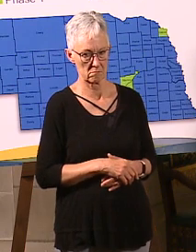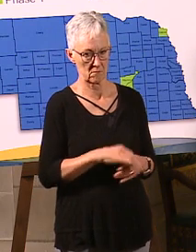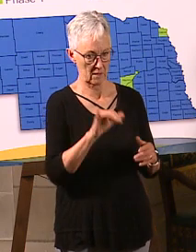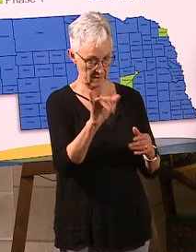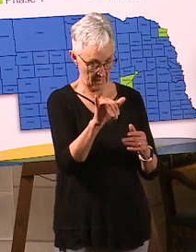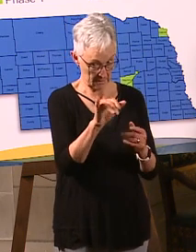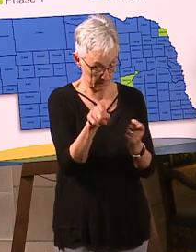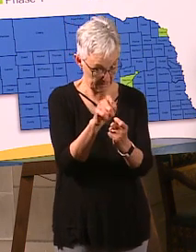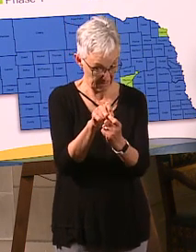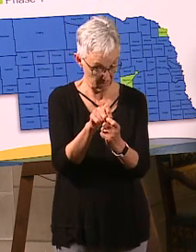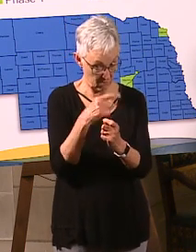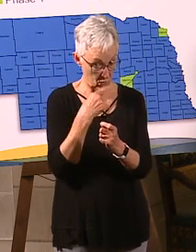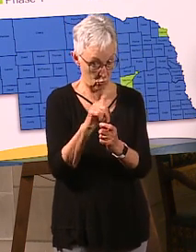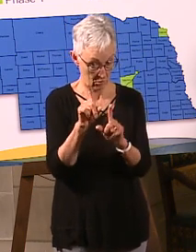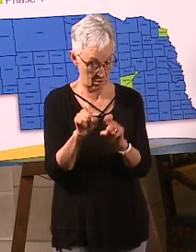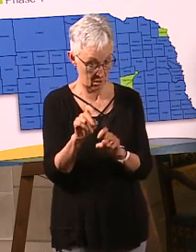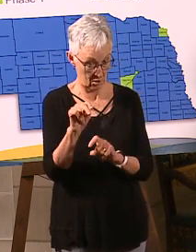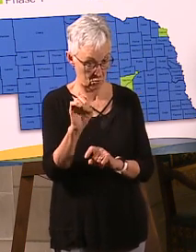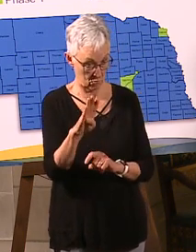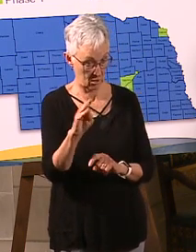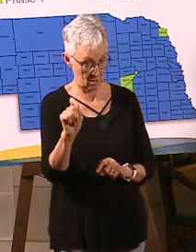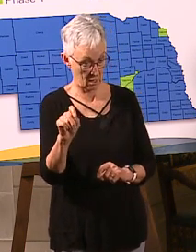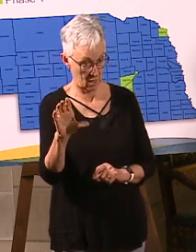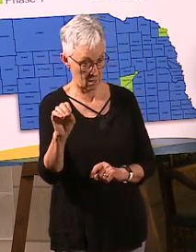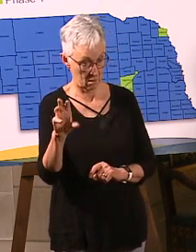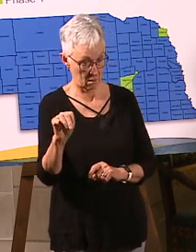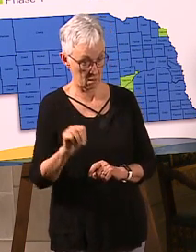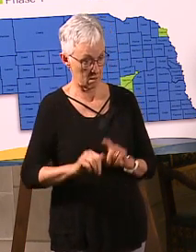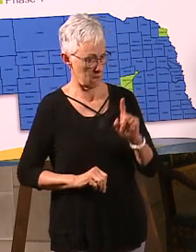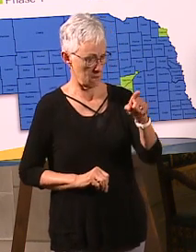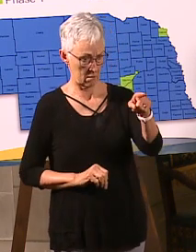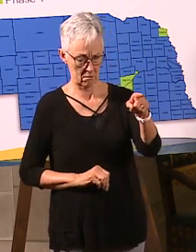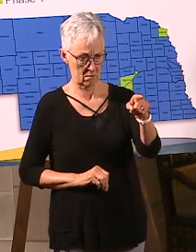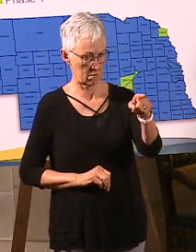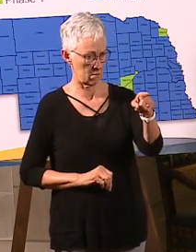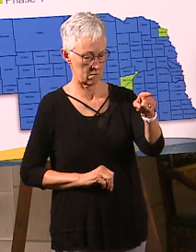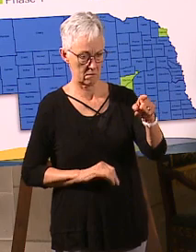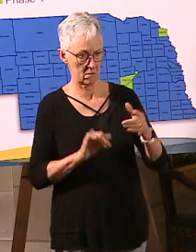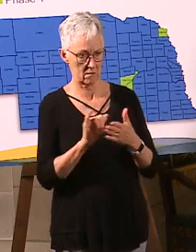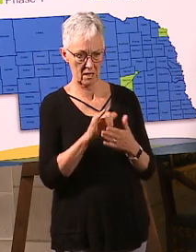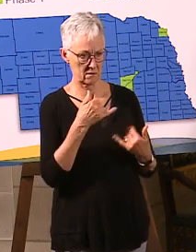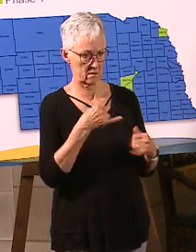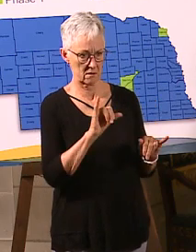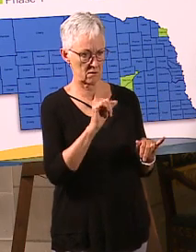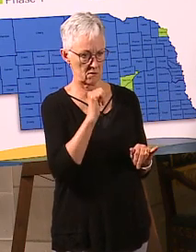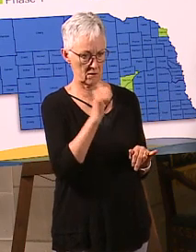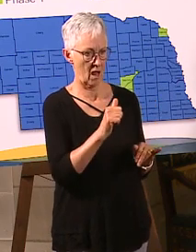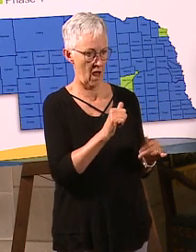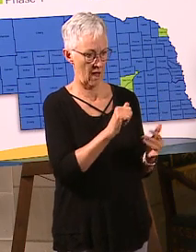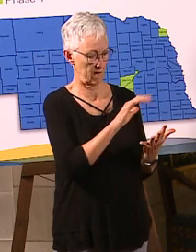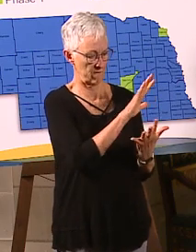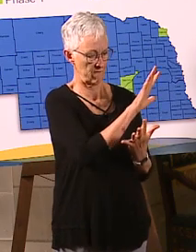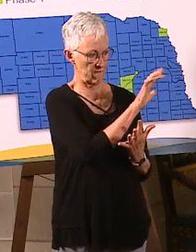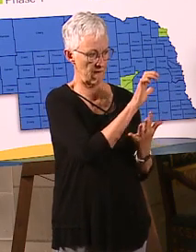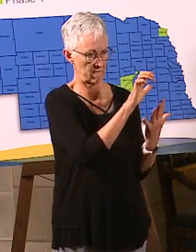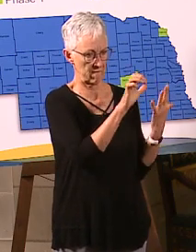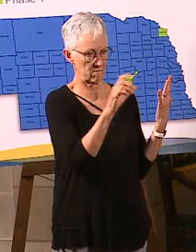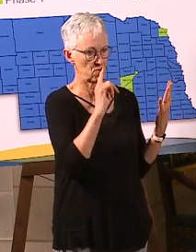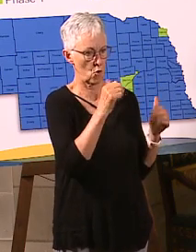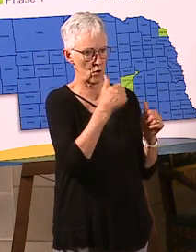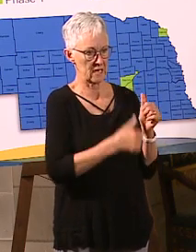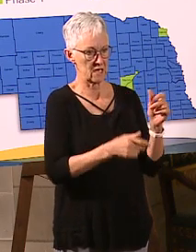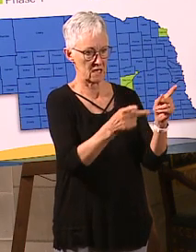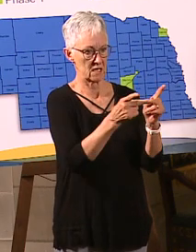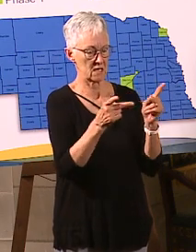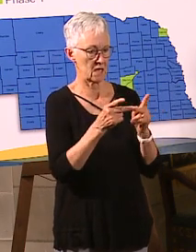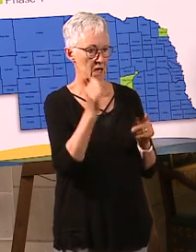And that's specifically tested. That's specifically testnebraska.com, yeah. But that still isn't meeting, the average of 500 per site per day. Right, we